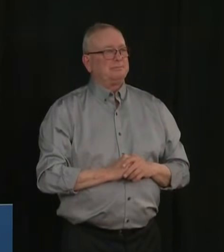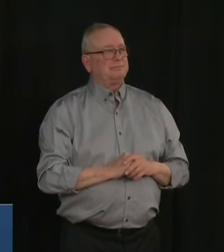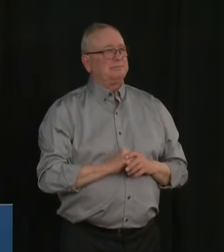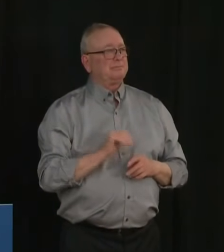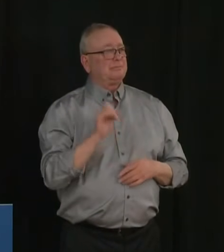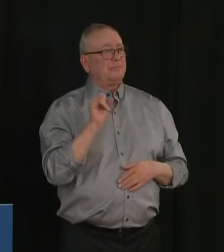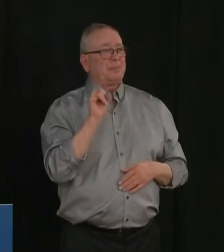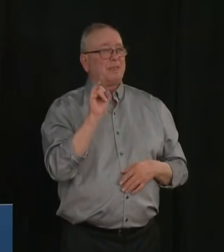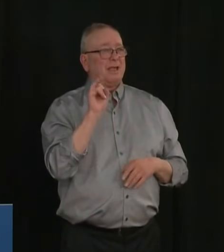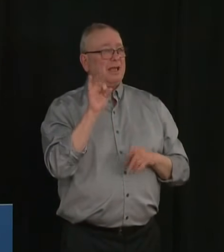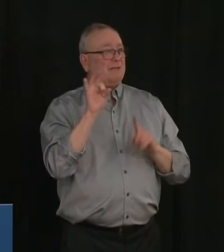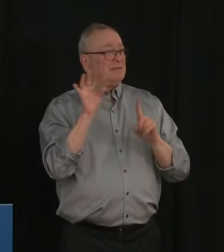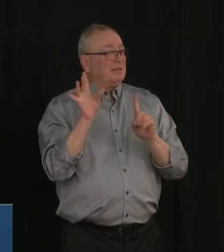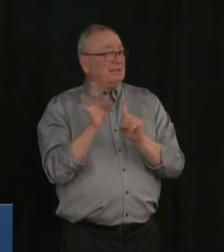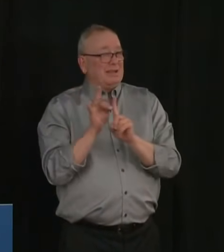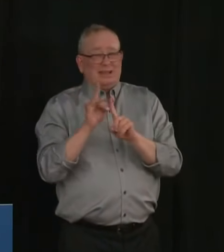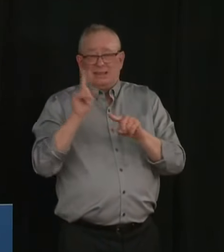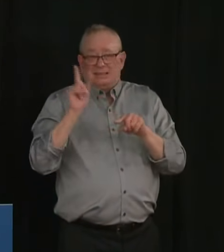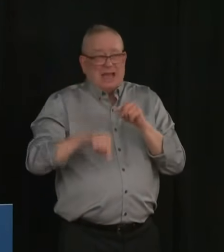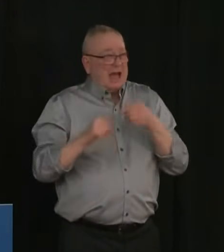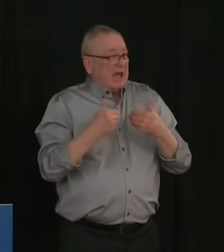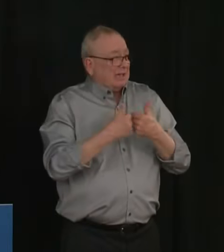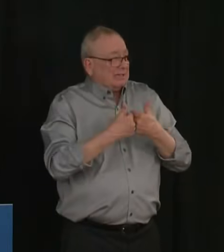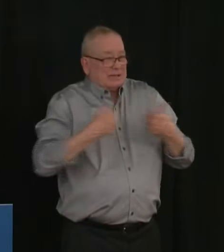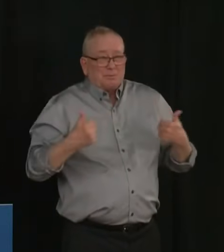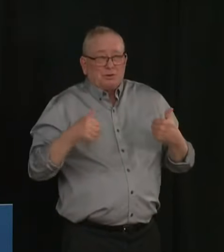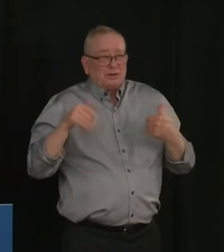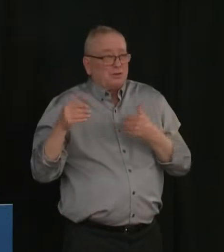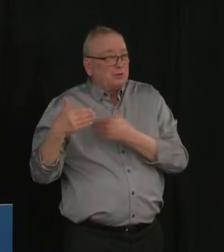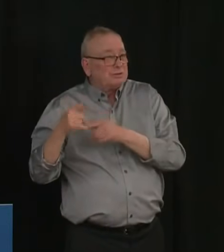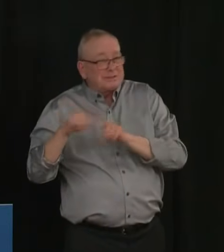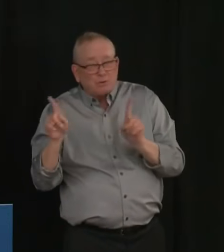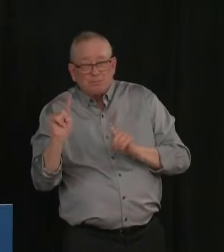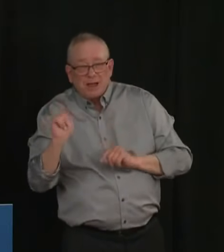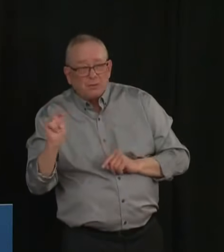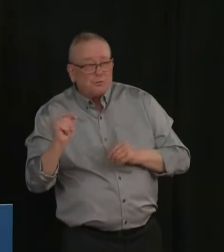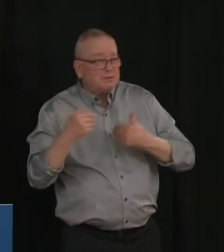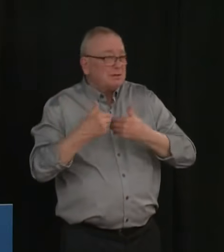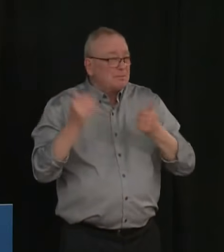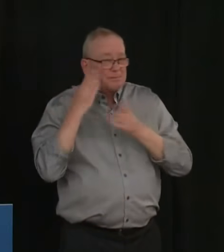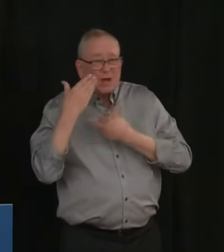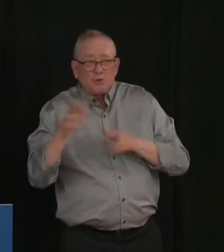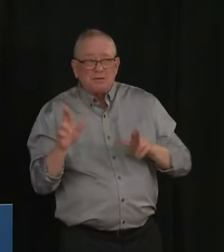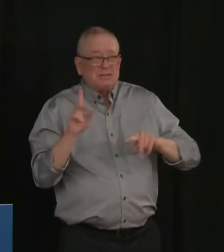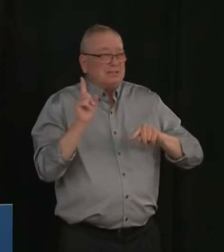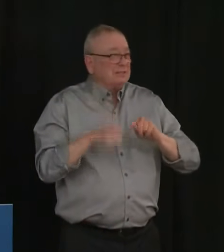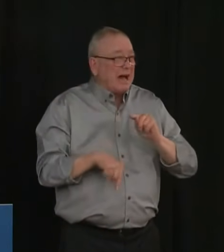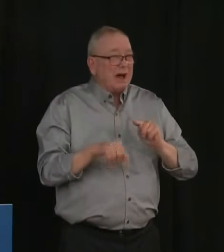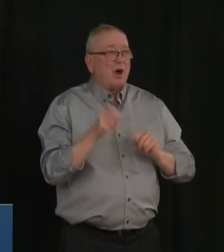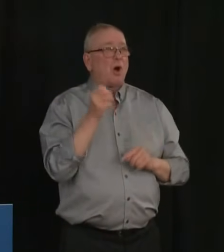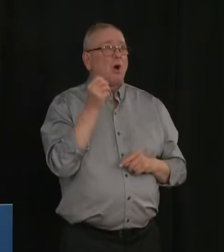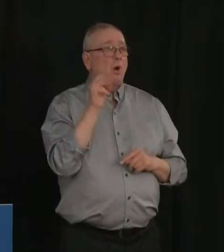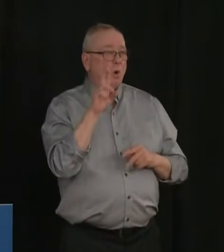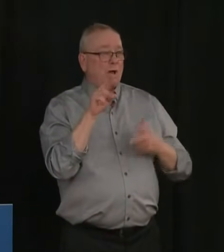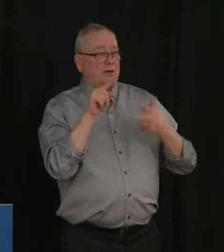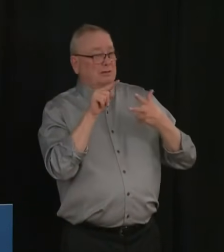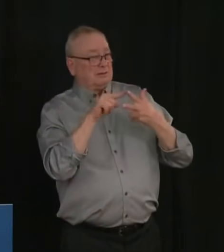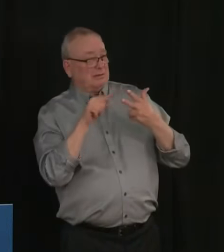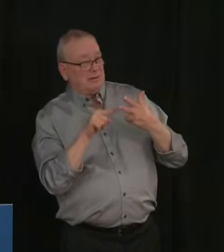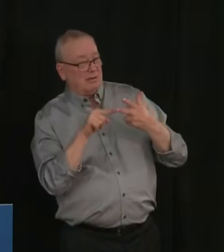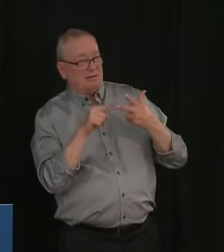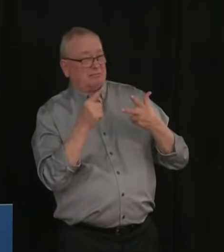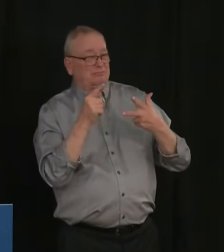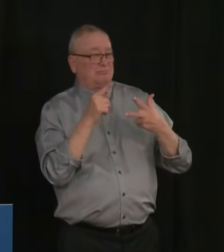isolate in a separate space from the rest of the household, and for all P1 and B.1.351 variant cases, we